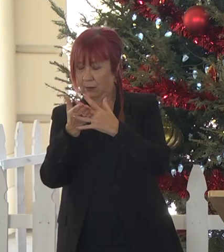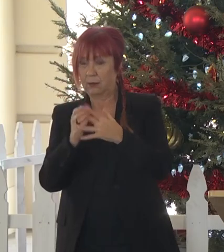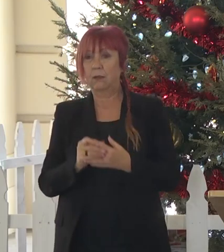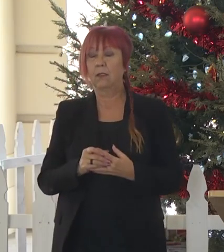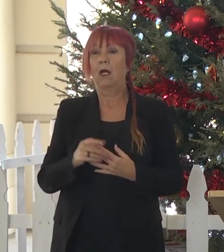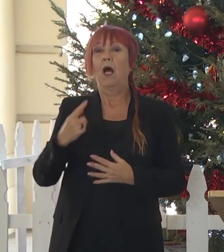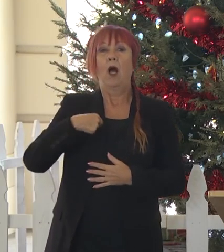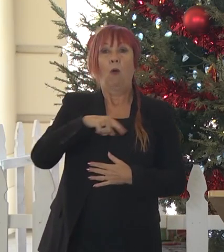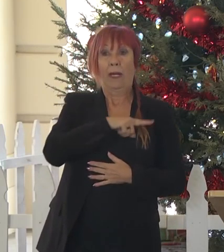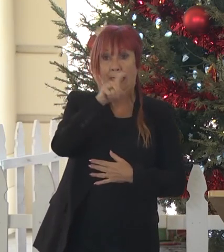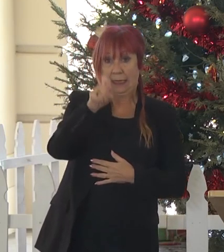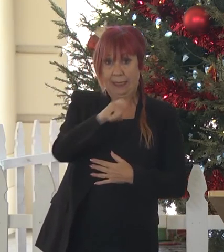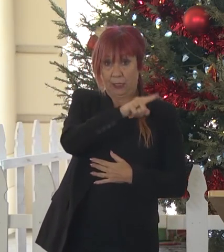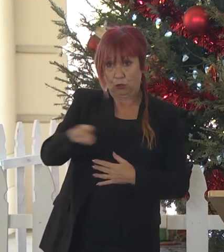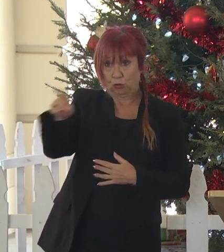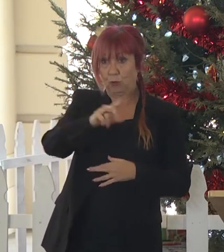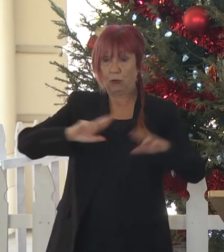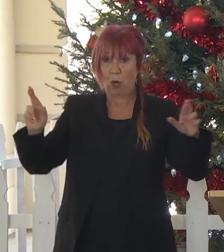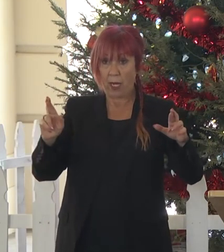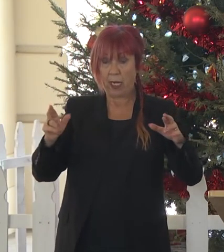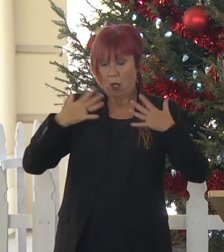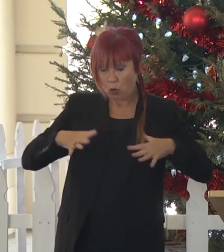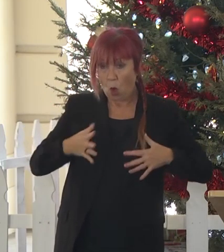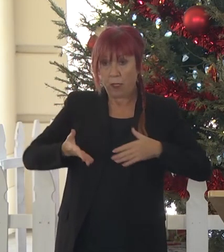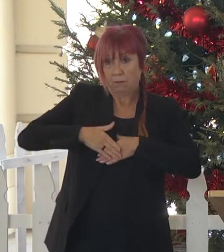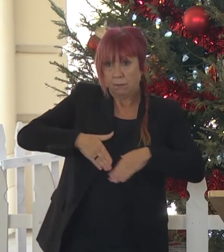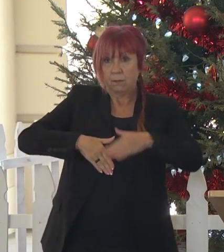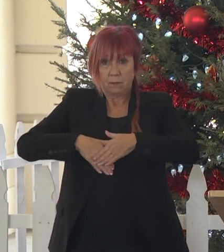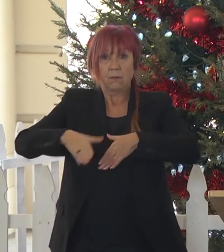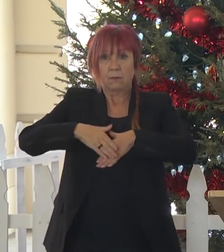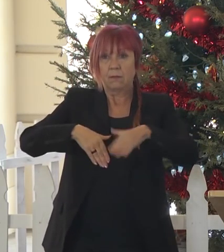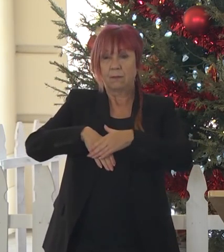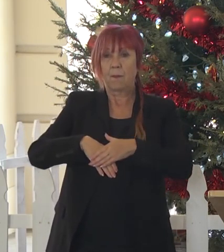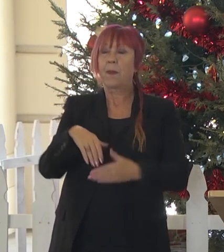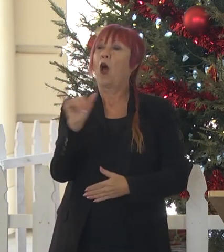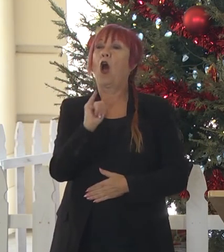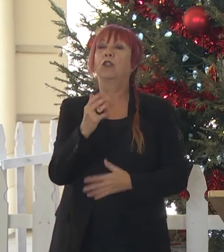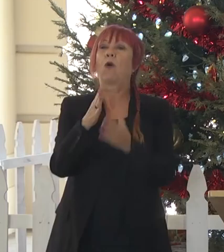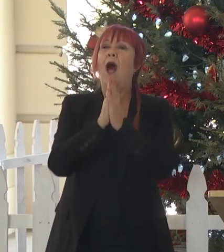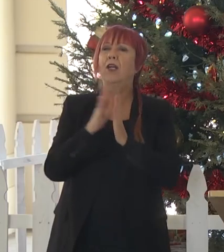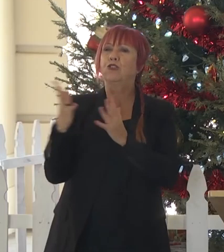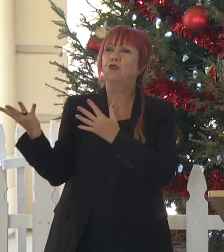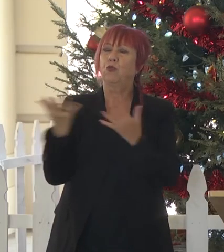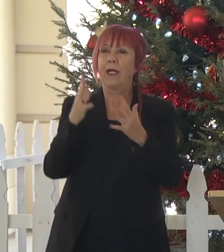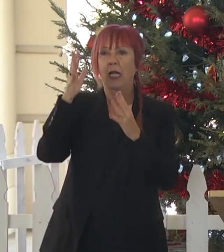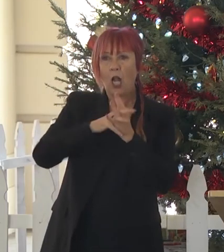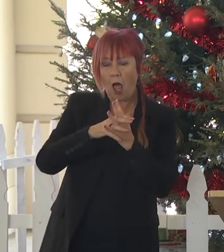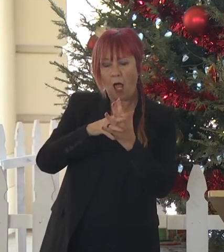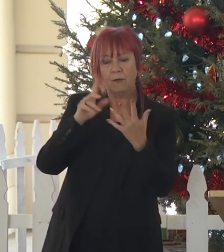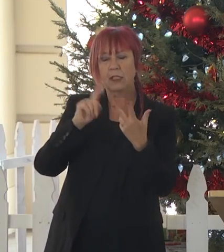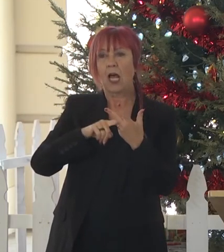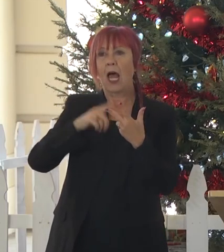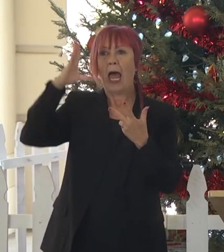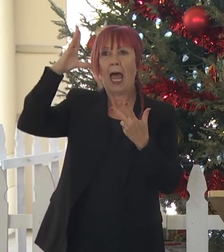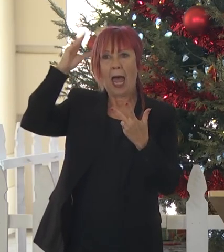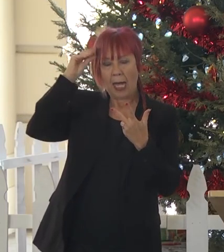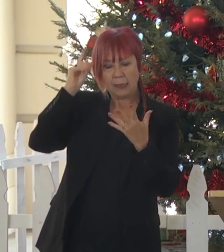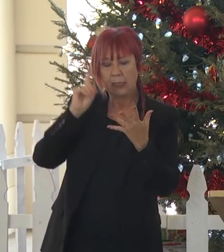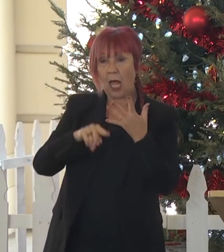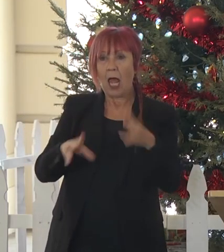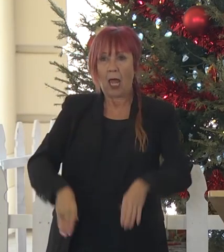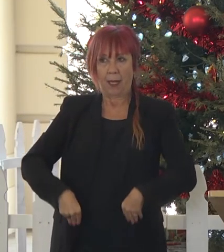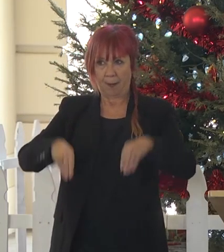We need you to be ready with layers of clothing. We also would ask you to bring gloves, hats, and blankets, just